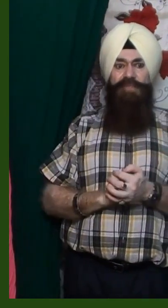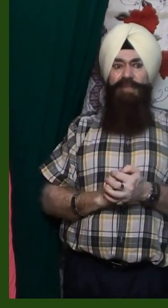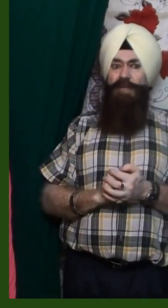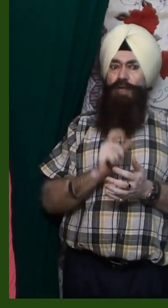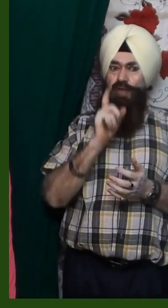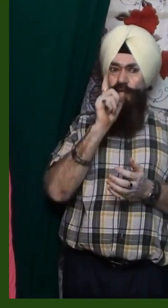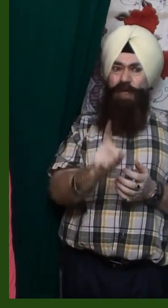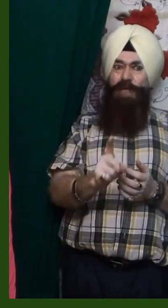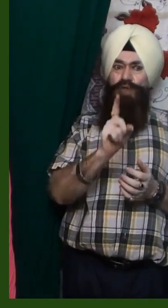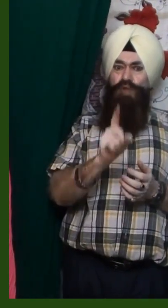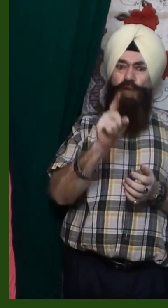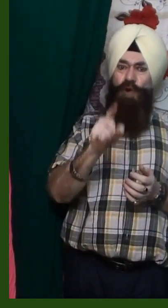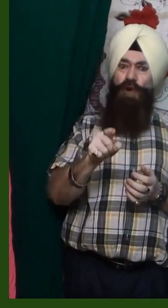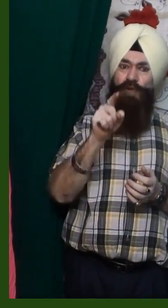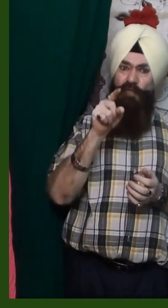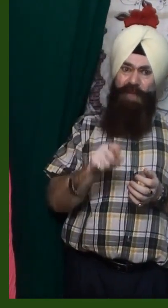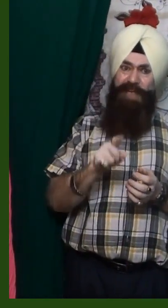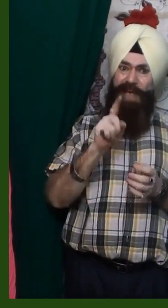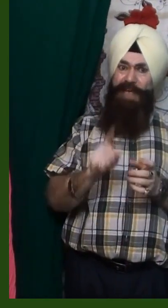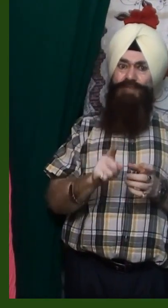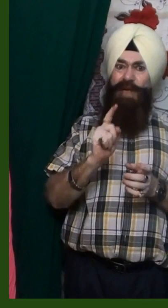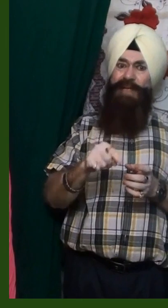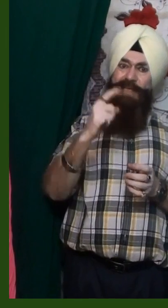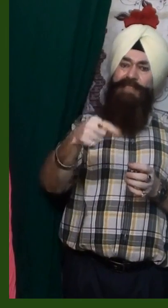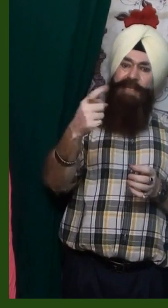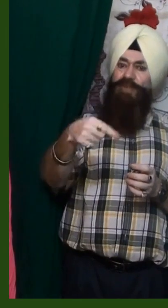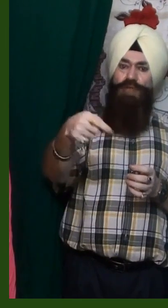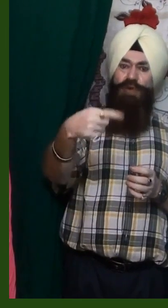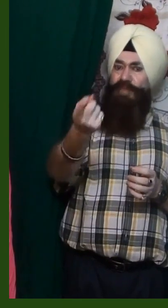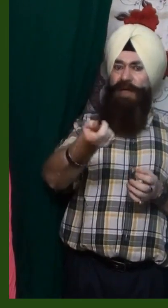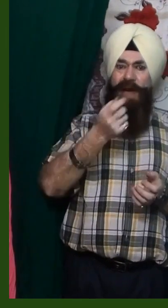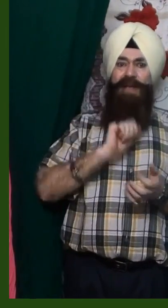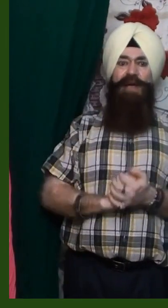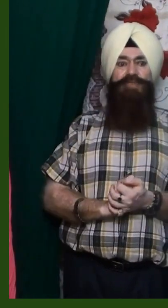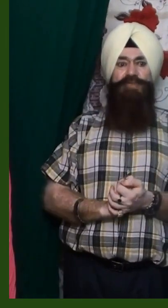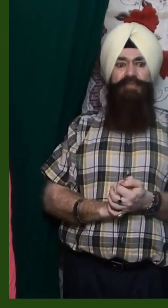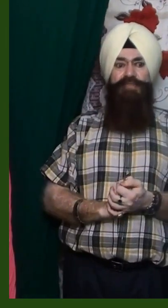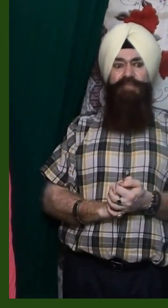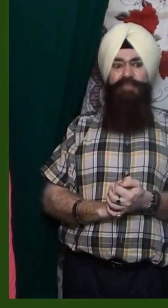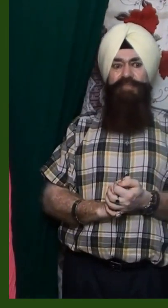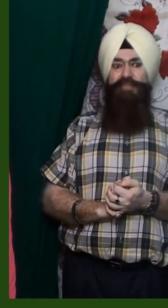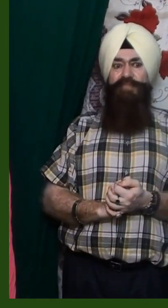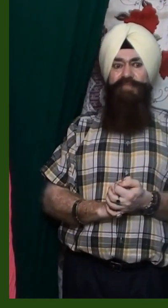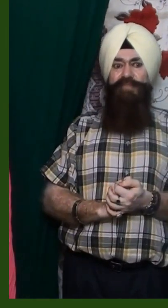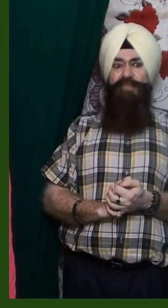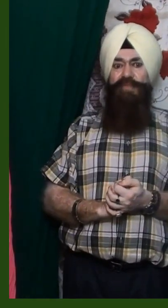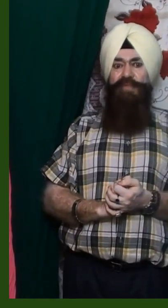sitting in accelerating car, you feel you're on weight as well as the acceleration of the car also.